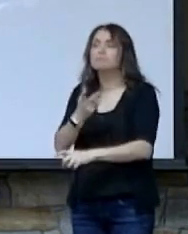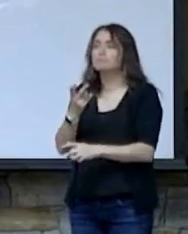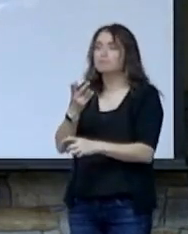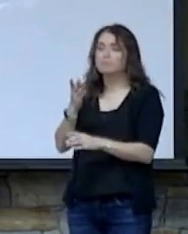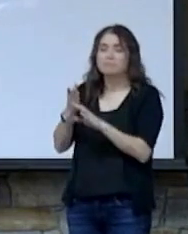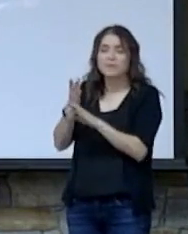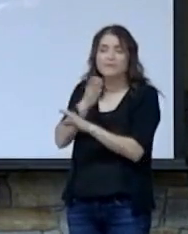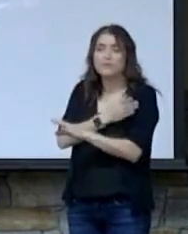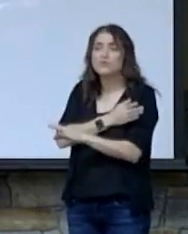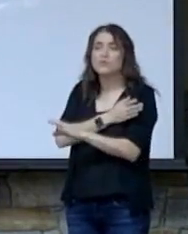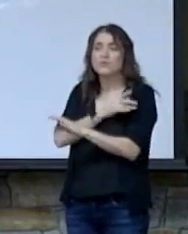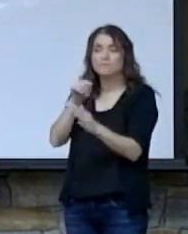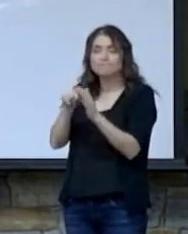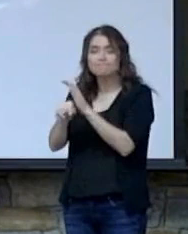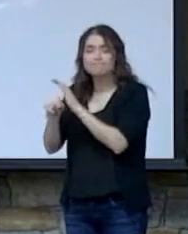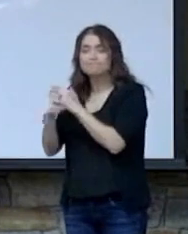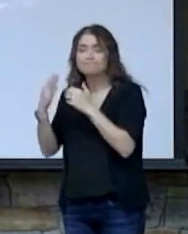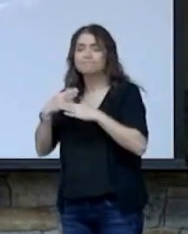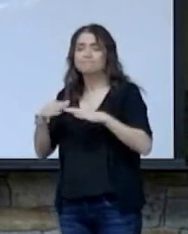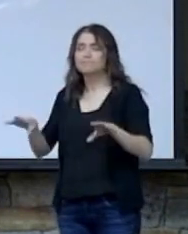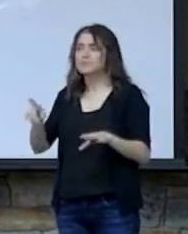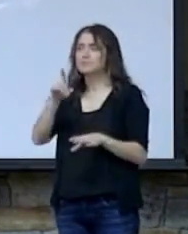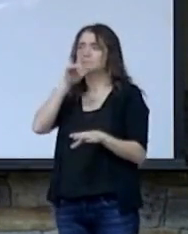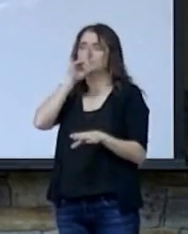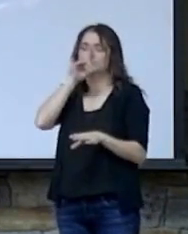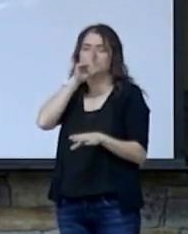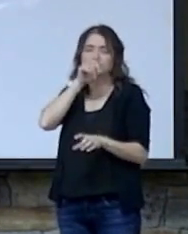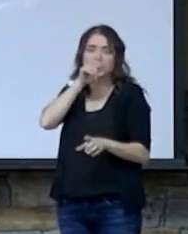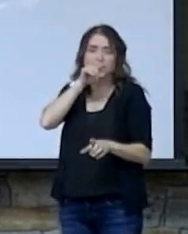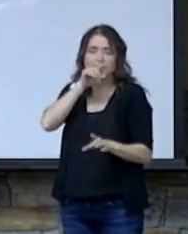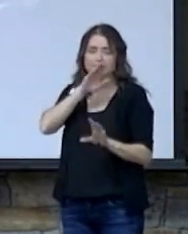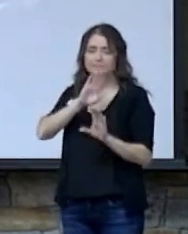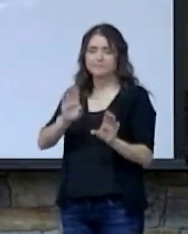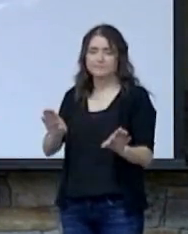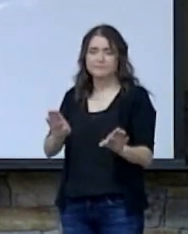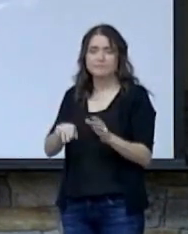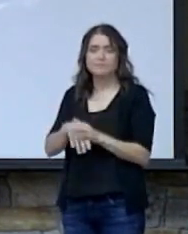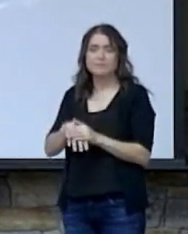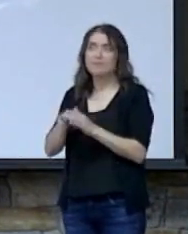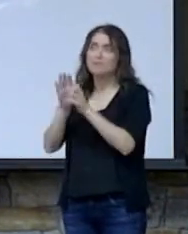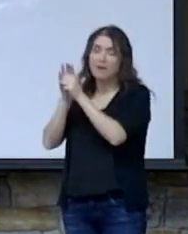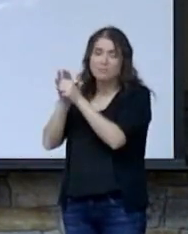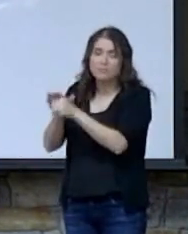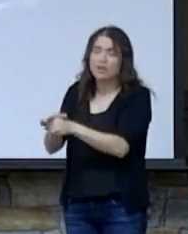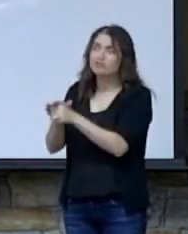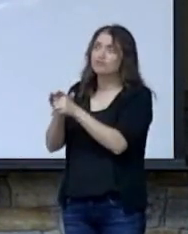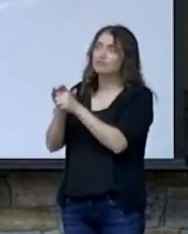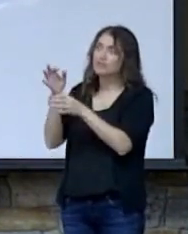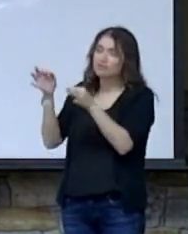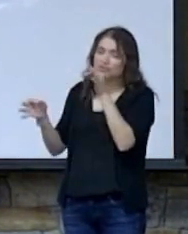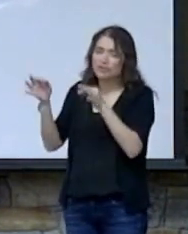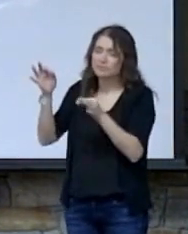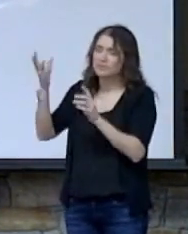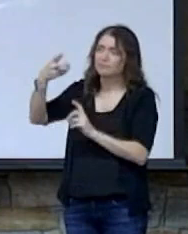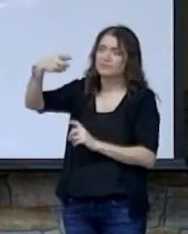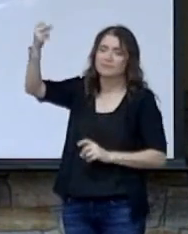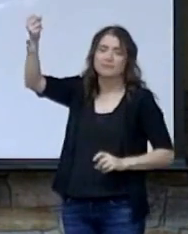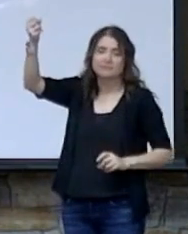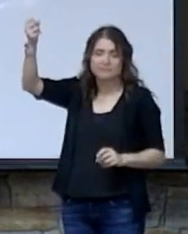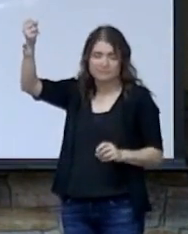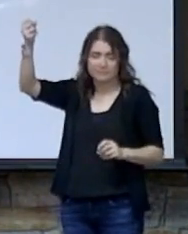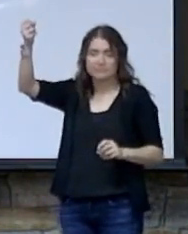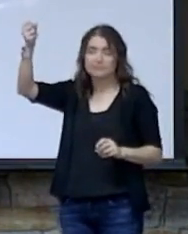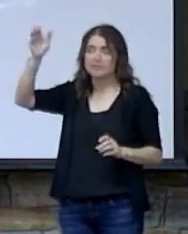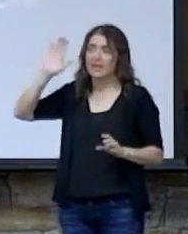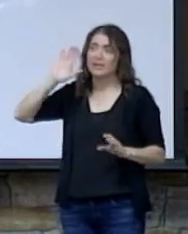shearers is silent, so He opened not His mouth. By oppression and judgment He was taken away, and as for